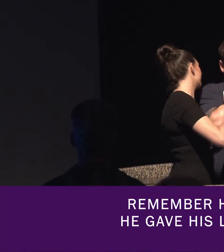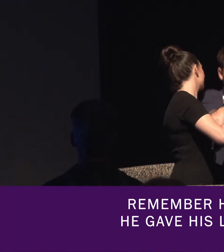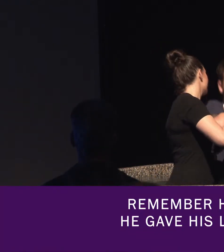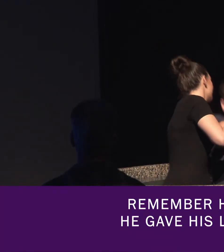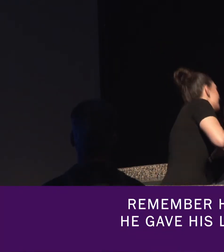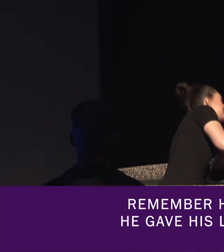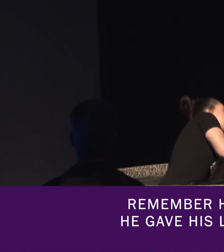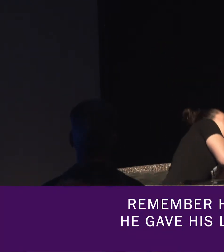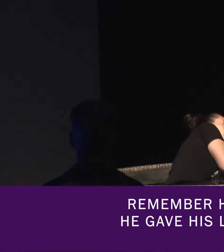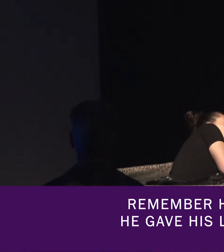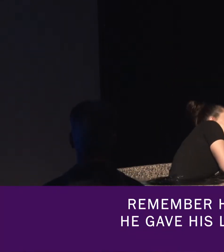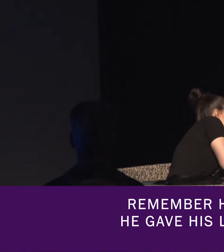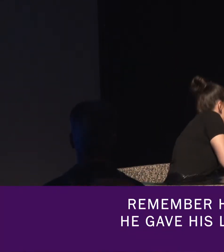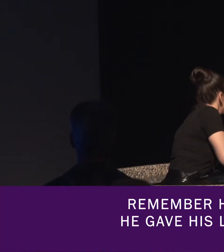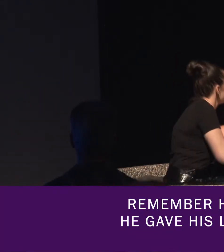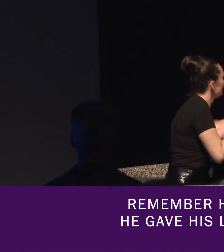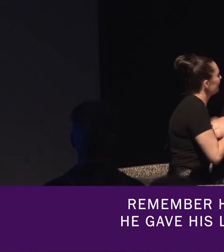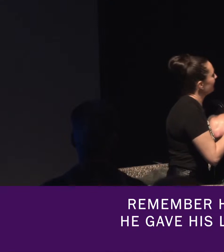Remember his